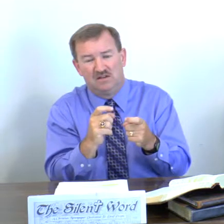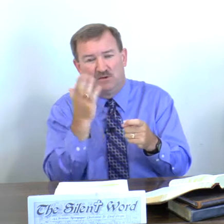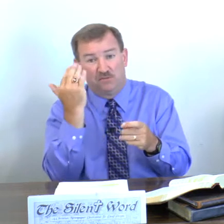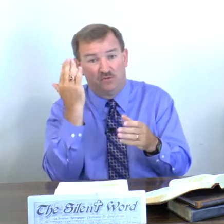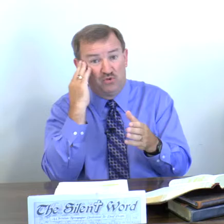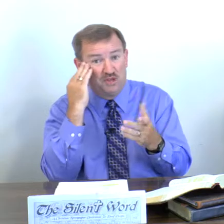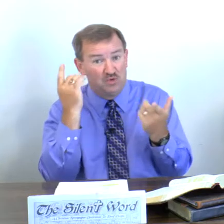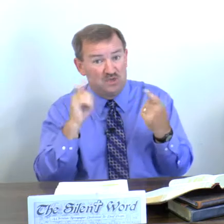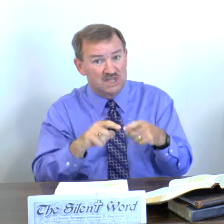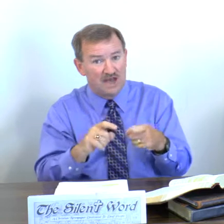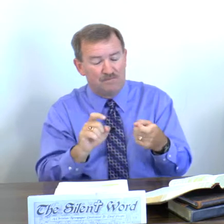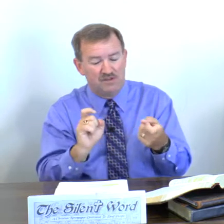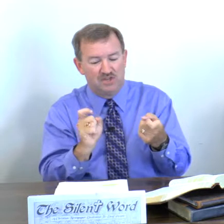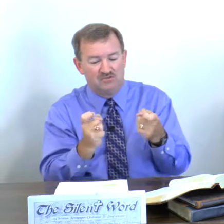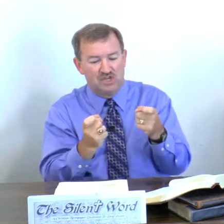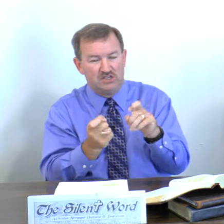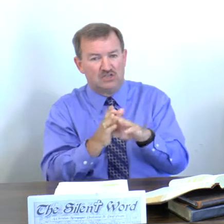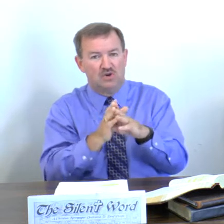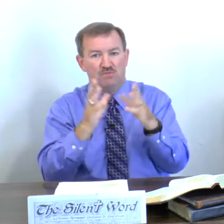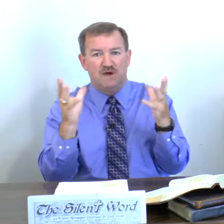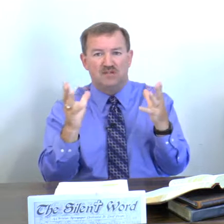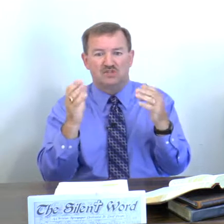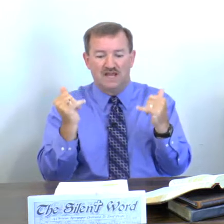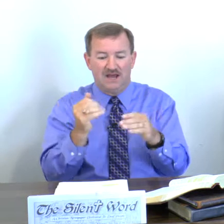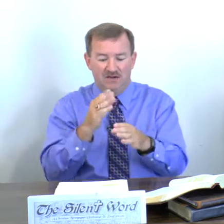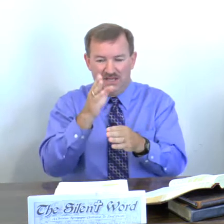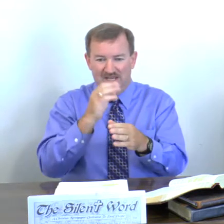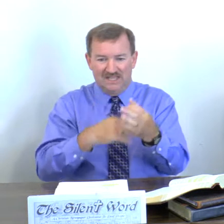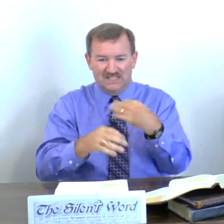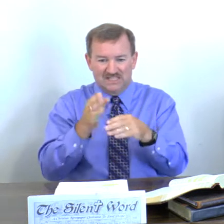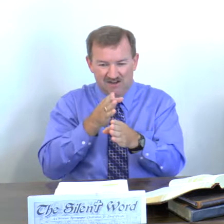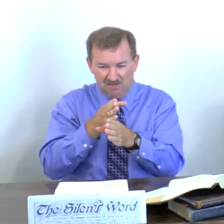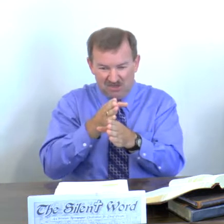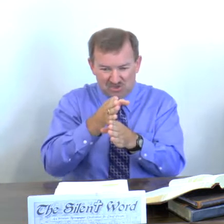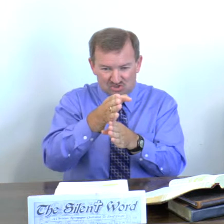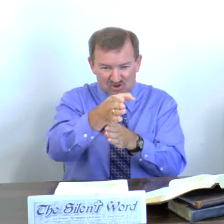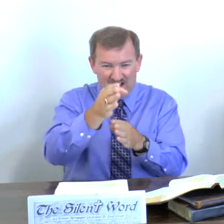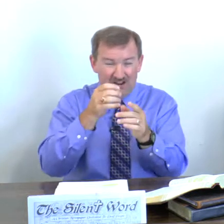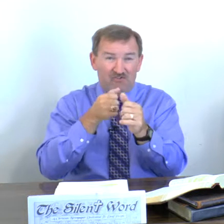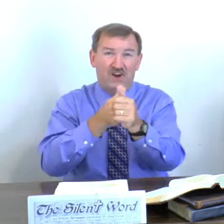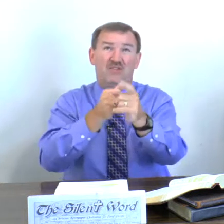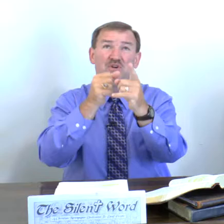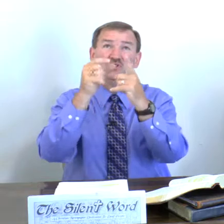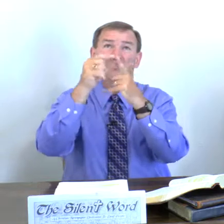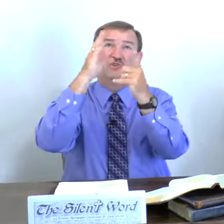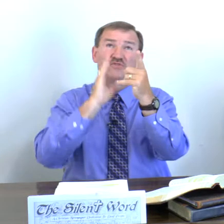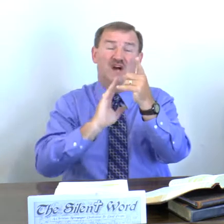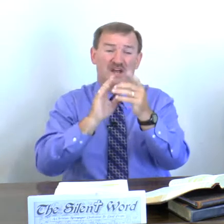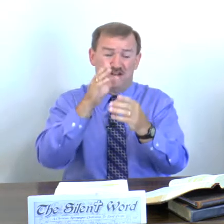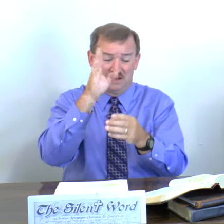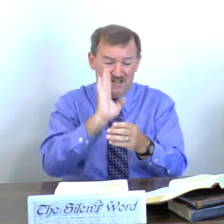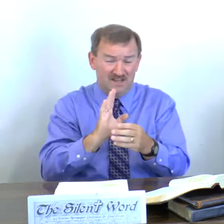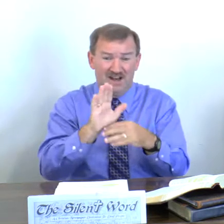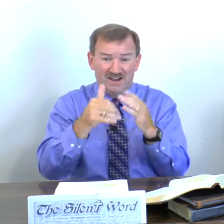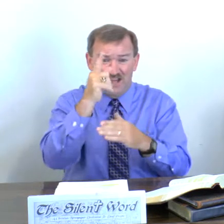But before they know what's happened, they've changed so much. Now, instead of being straight and following the Word of God and God in